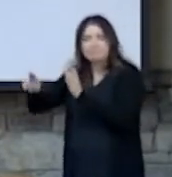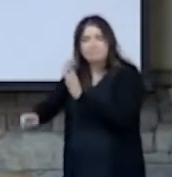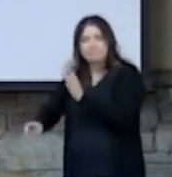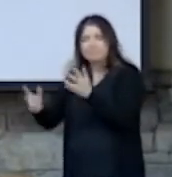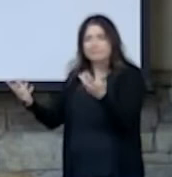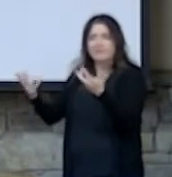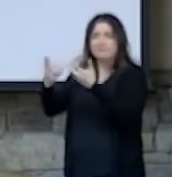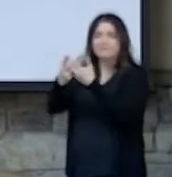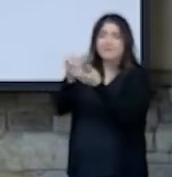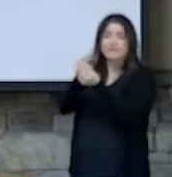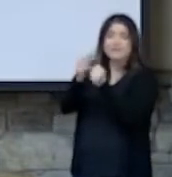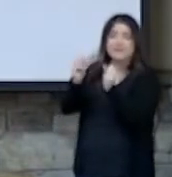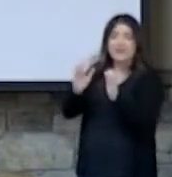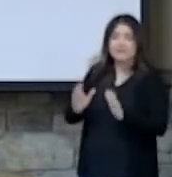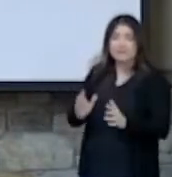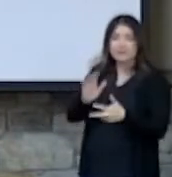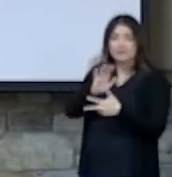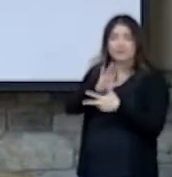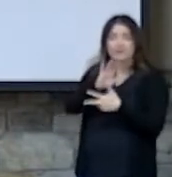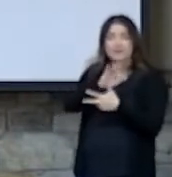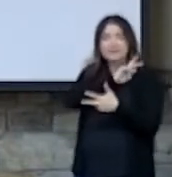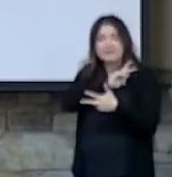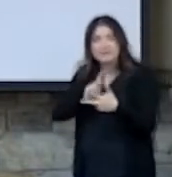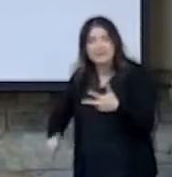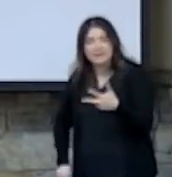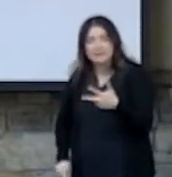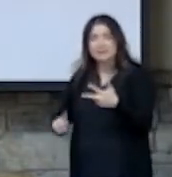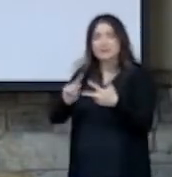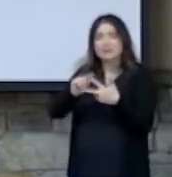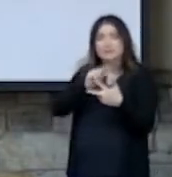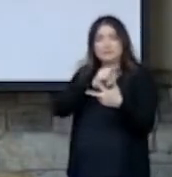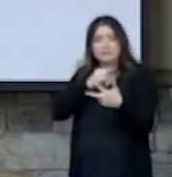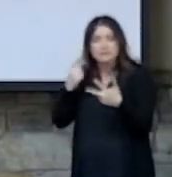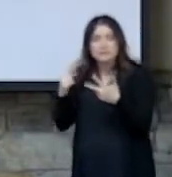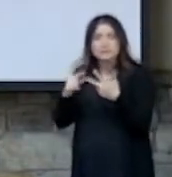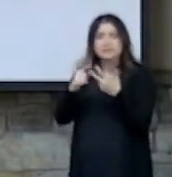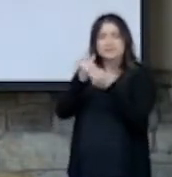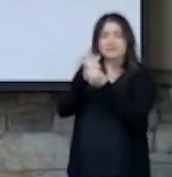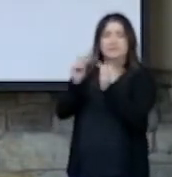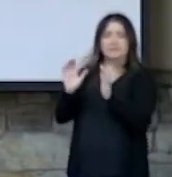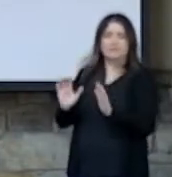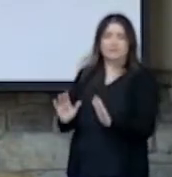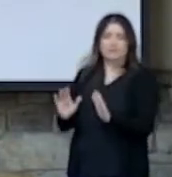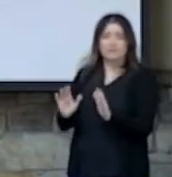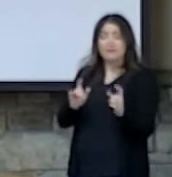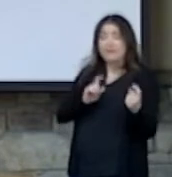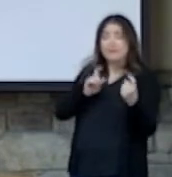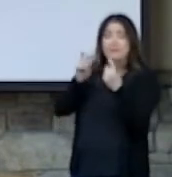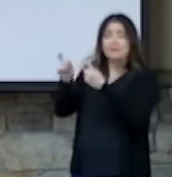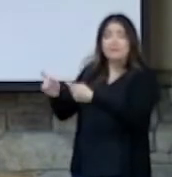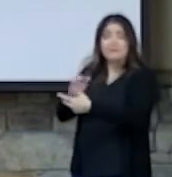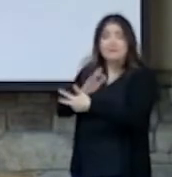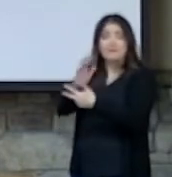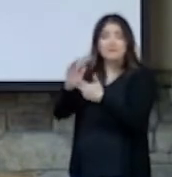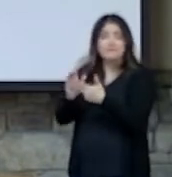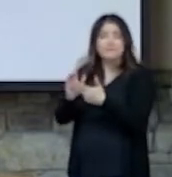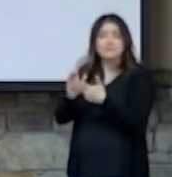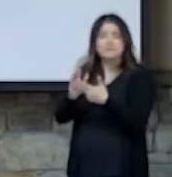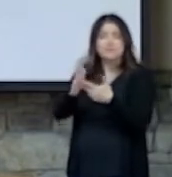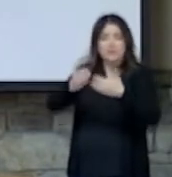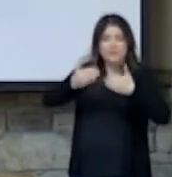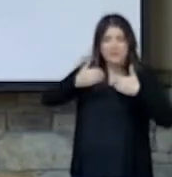Jesus, king, priest, savior. The gifts were what they